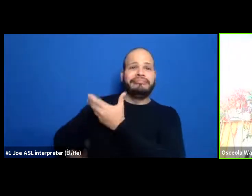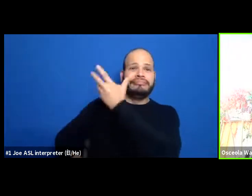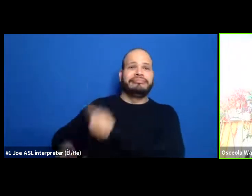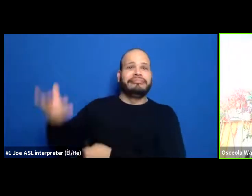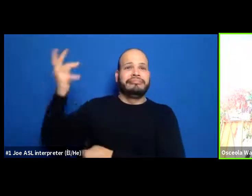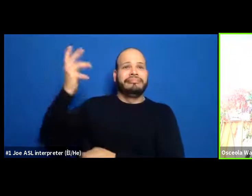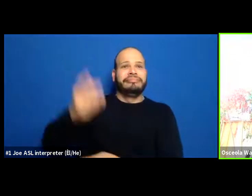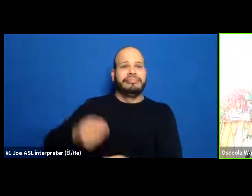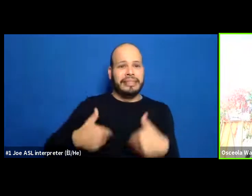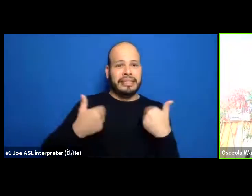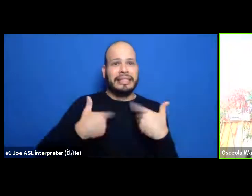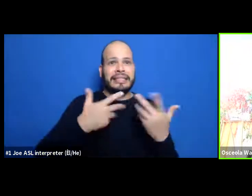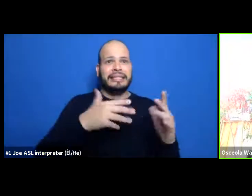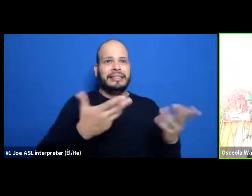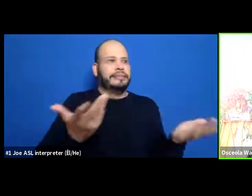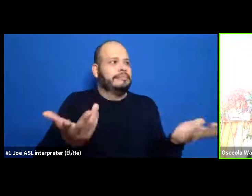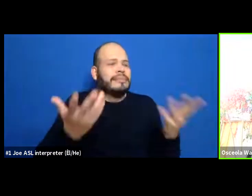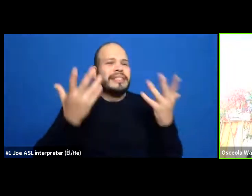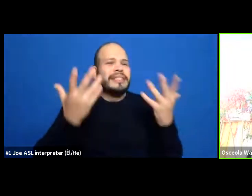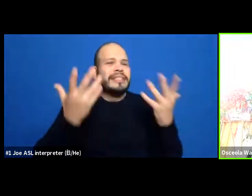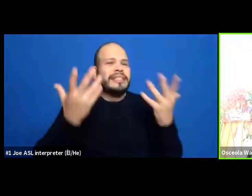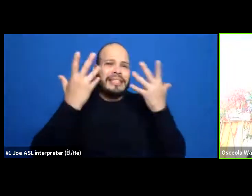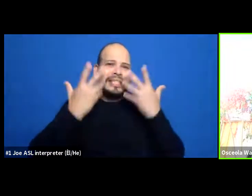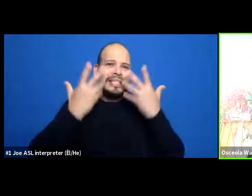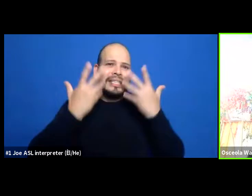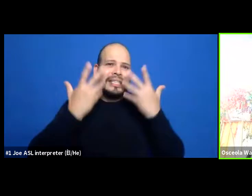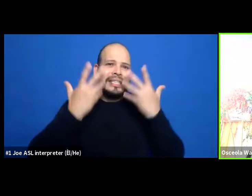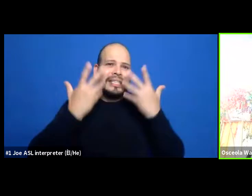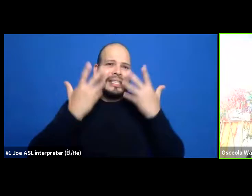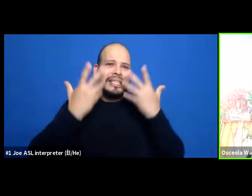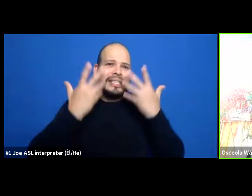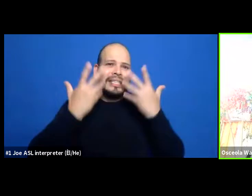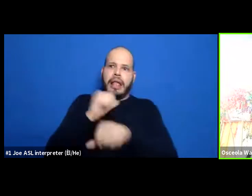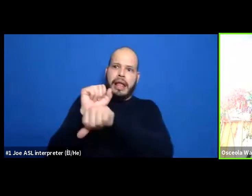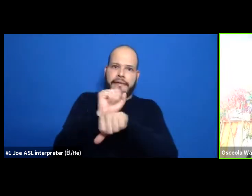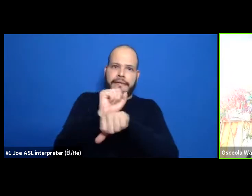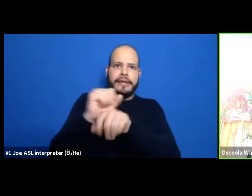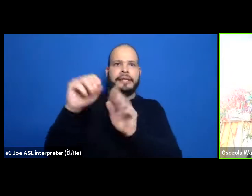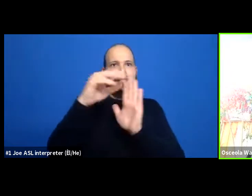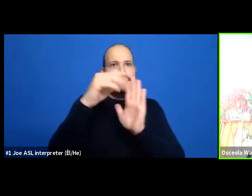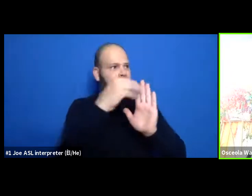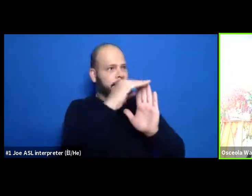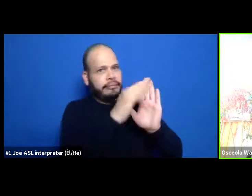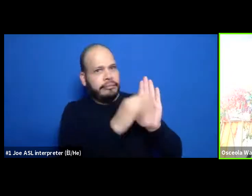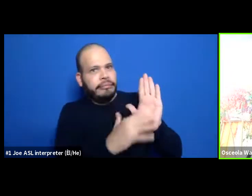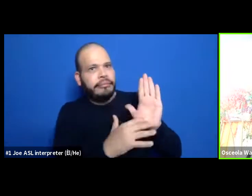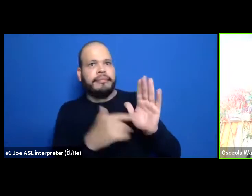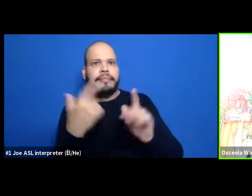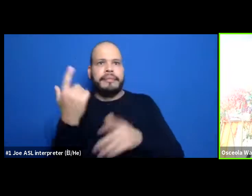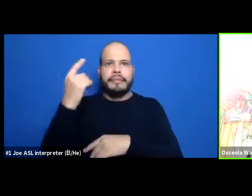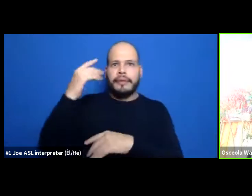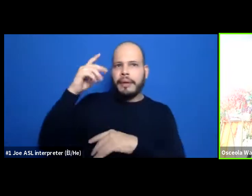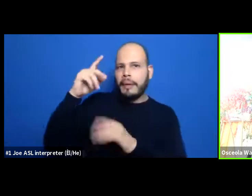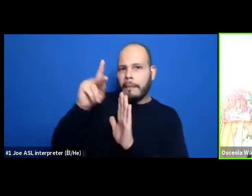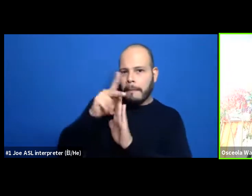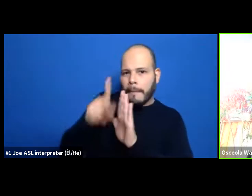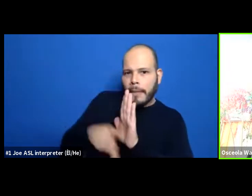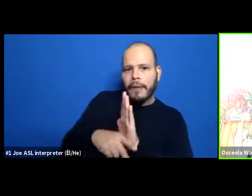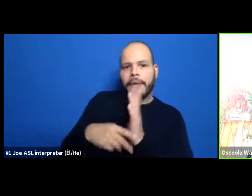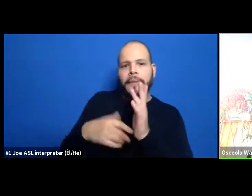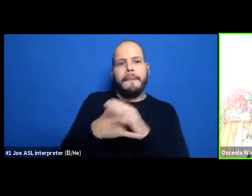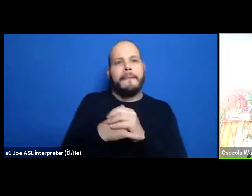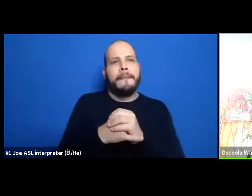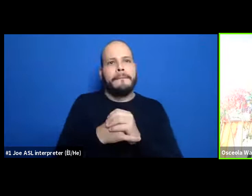state-sanctioned showings of grief, which are often cheap and used to push a political agenda. And then there is the